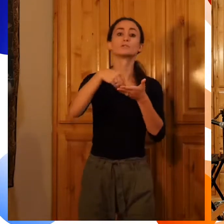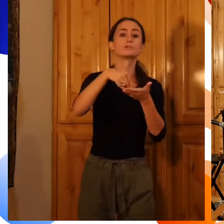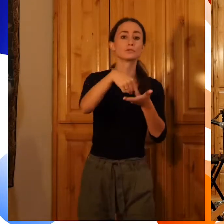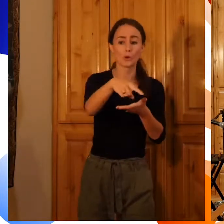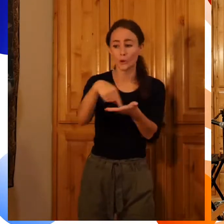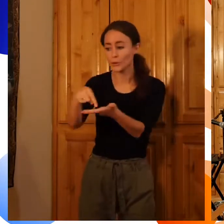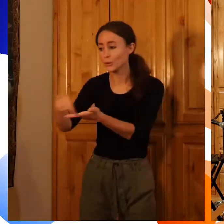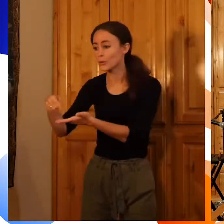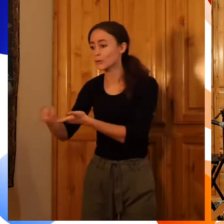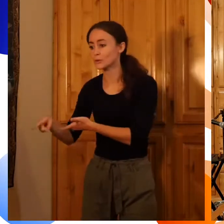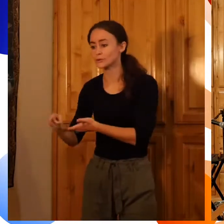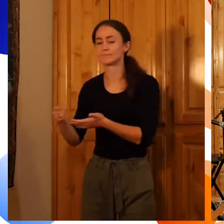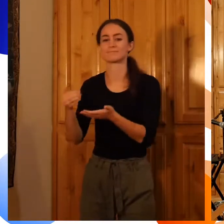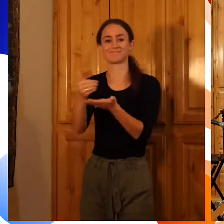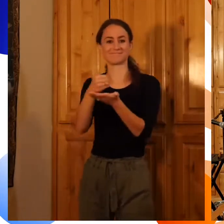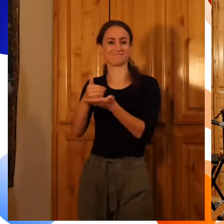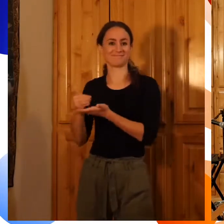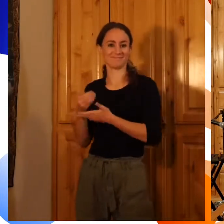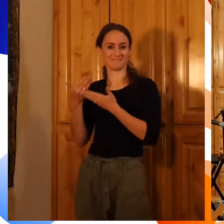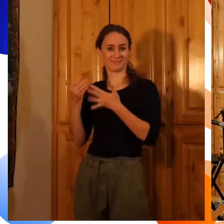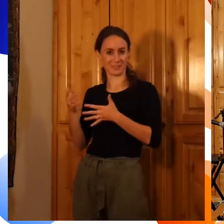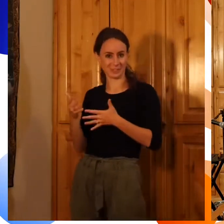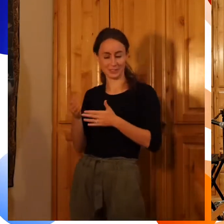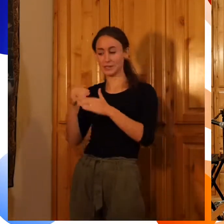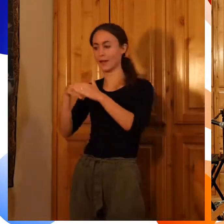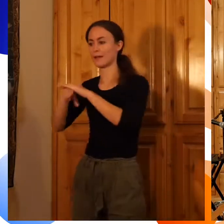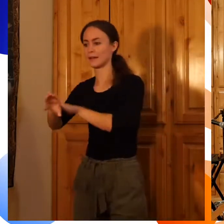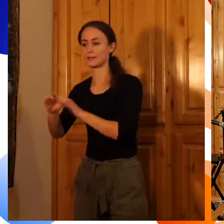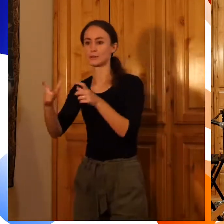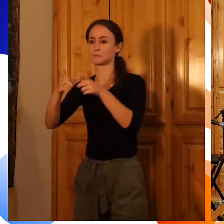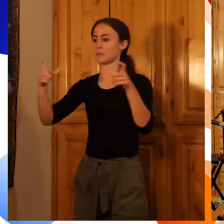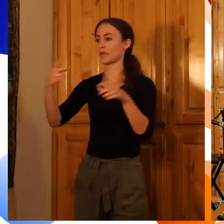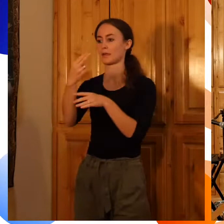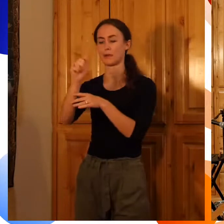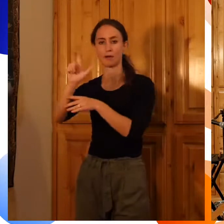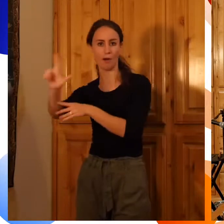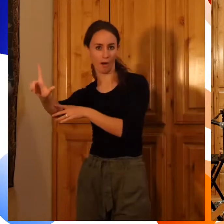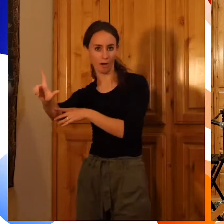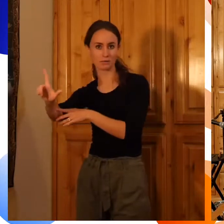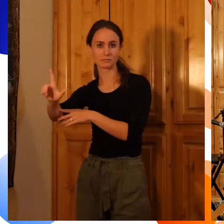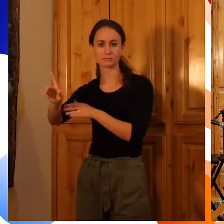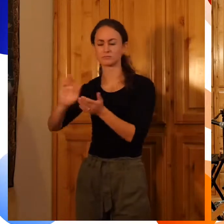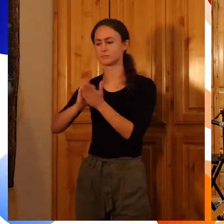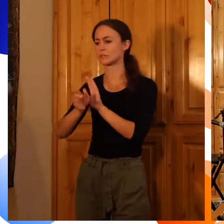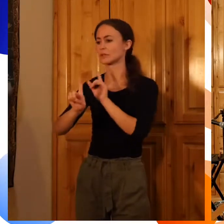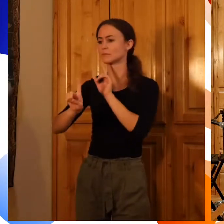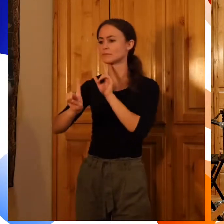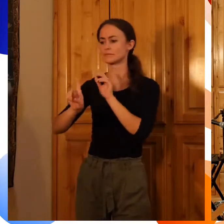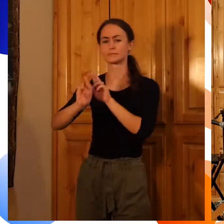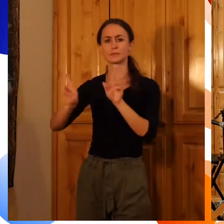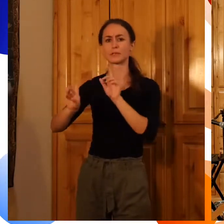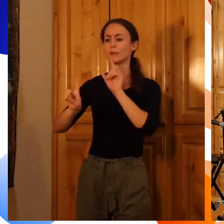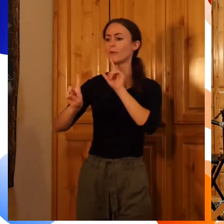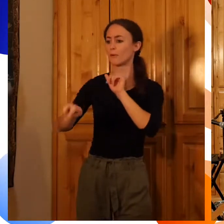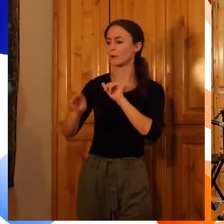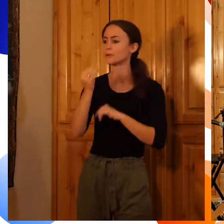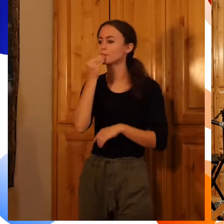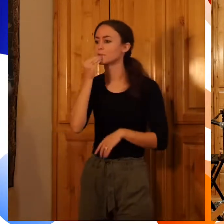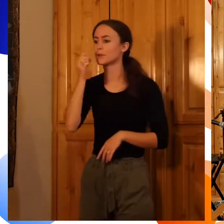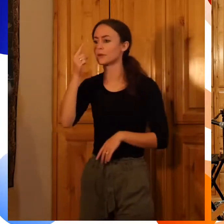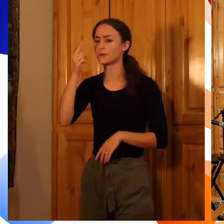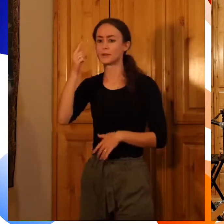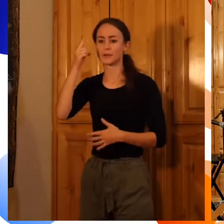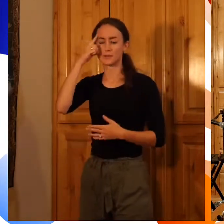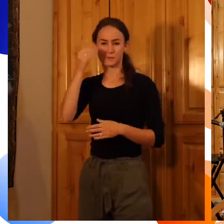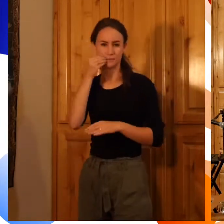great hall to order his food from the menu, and he picked up the menu, and he was looking at it. He thought he better use some